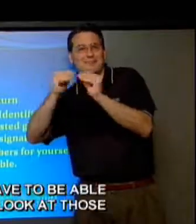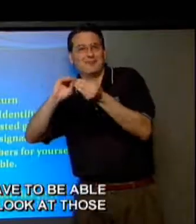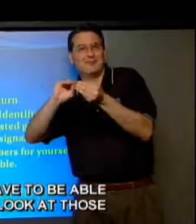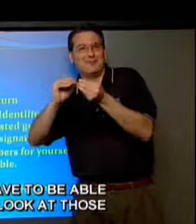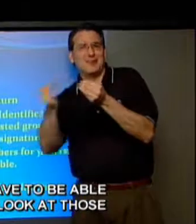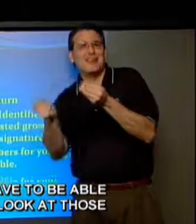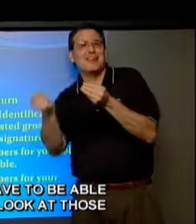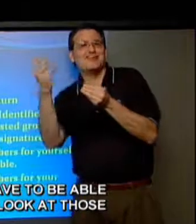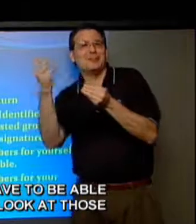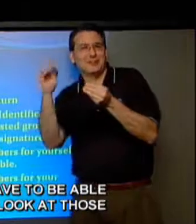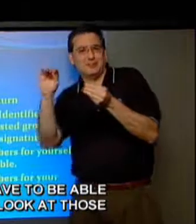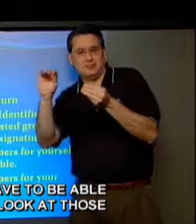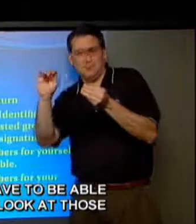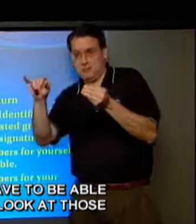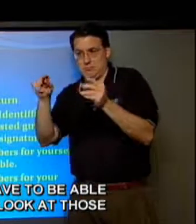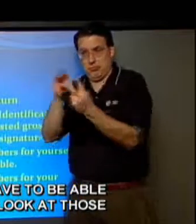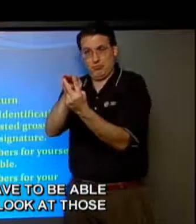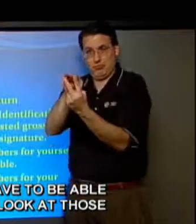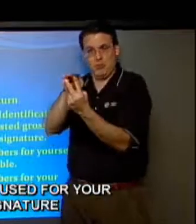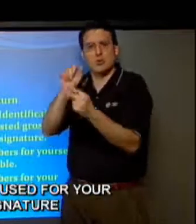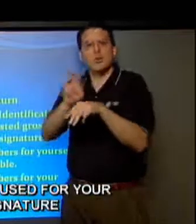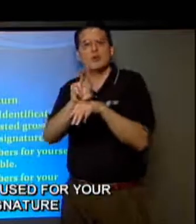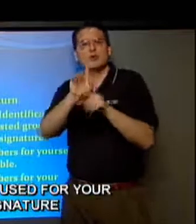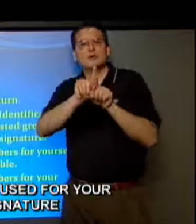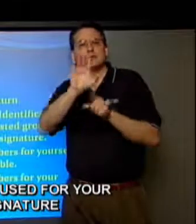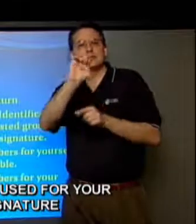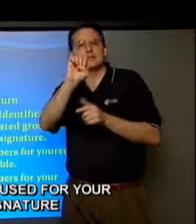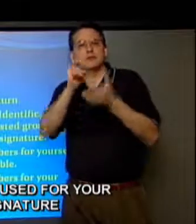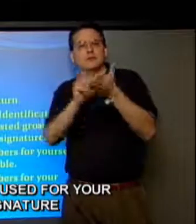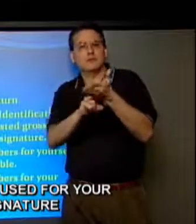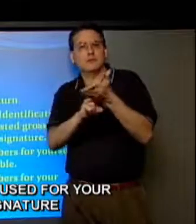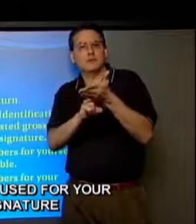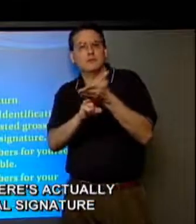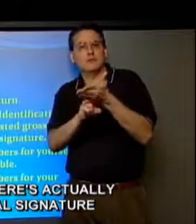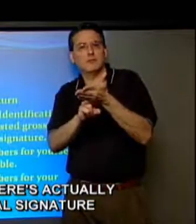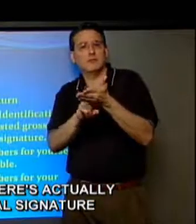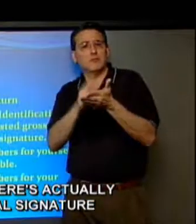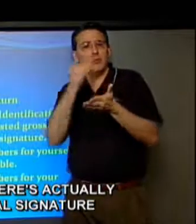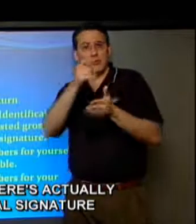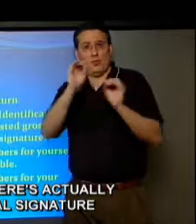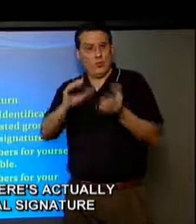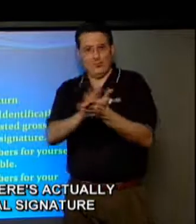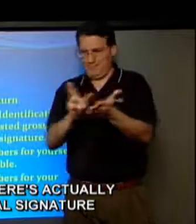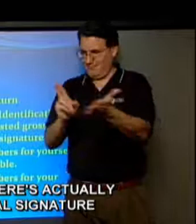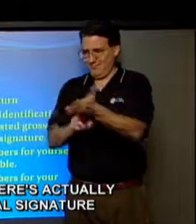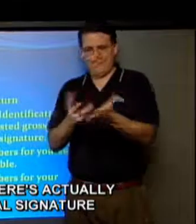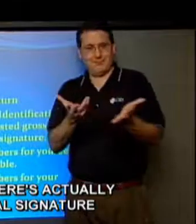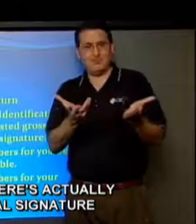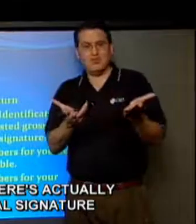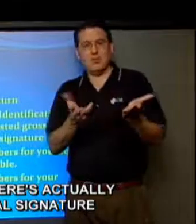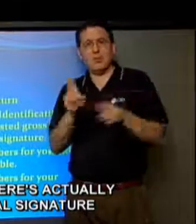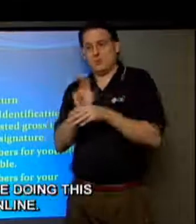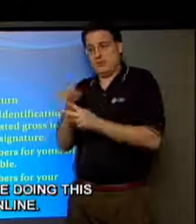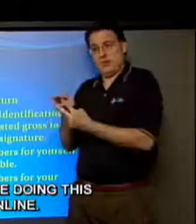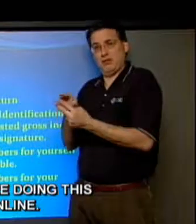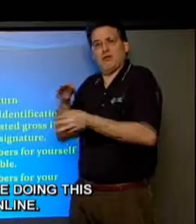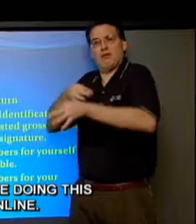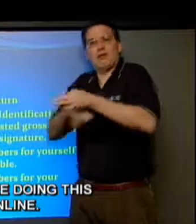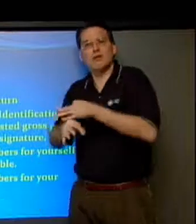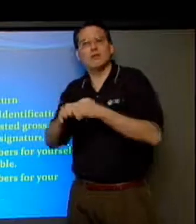be able to take a look at those, and that's used for your e-signature, because there's actually no formal signature if you're doing this online, but